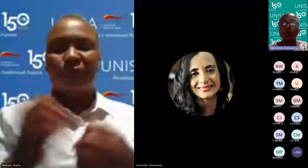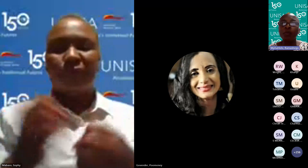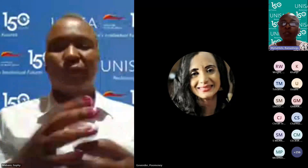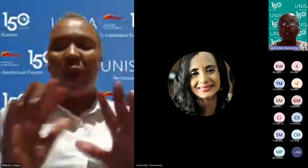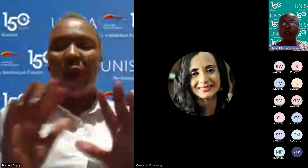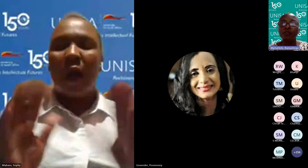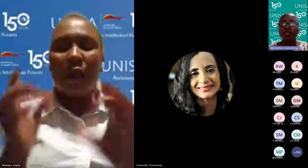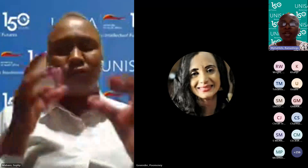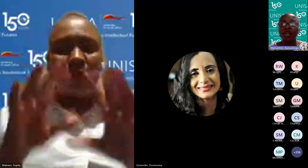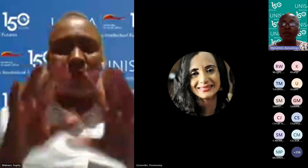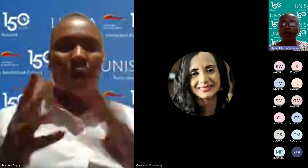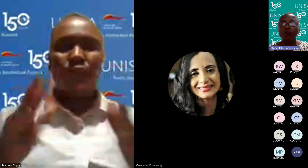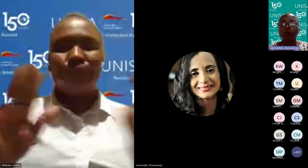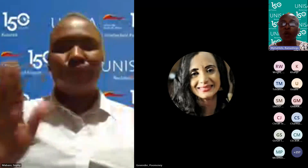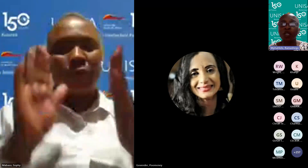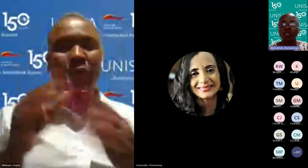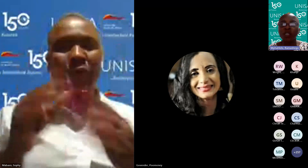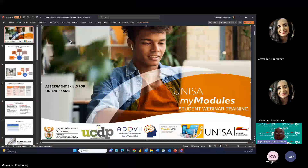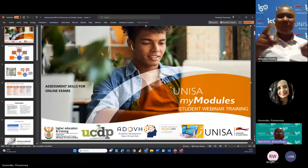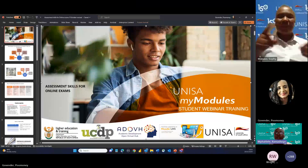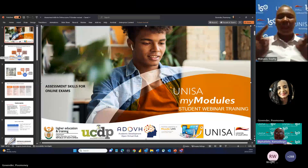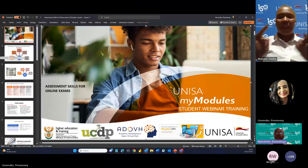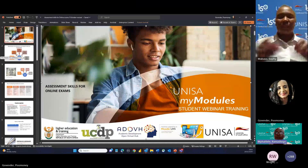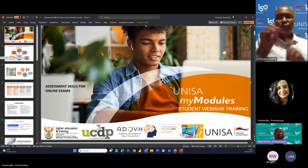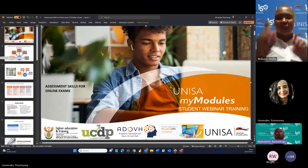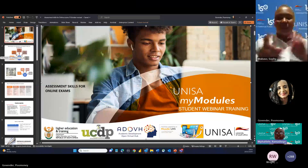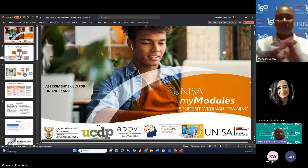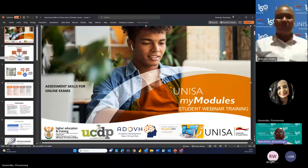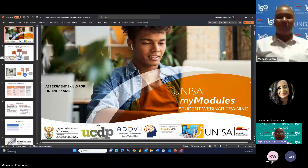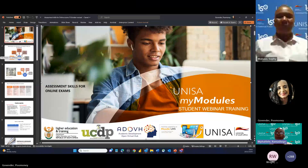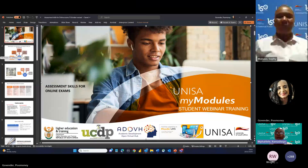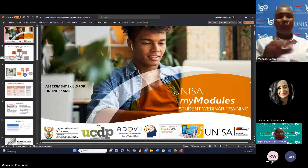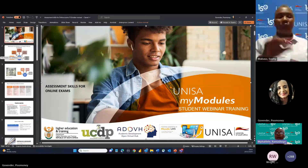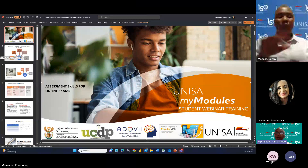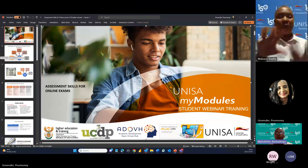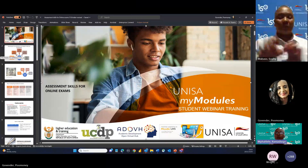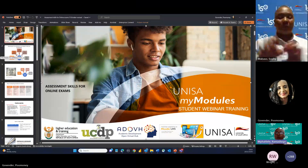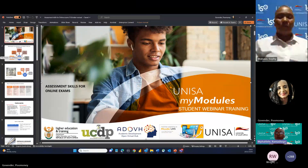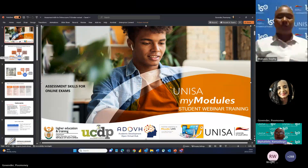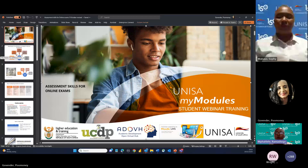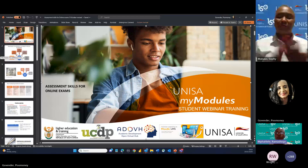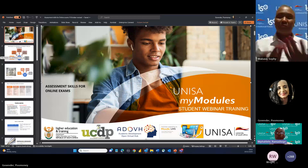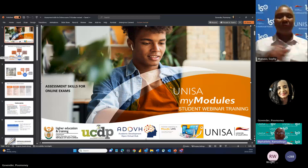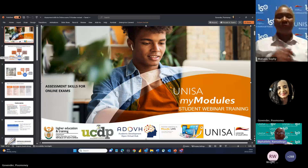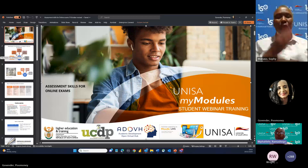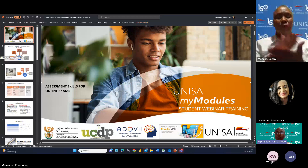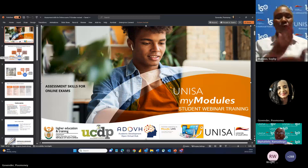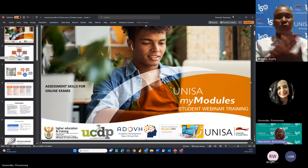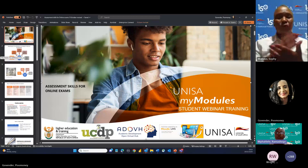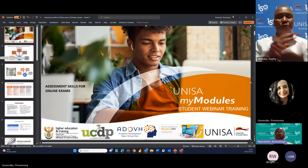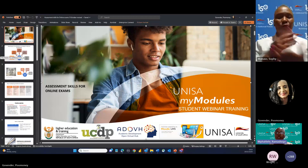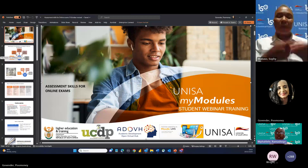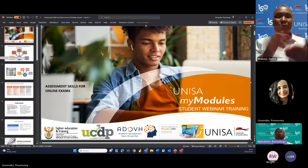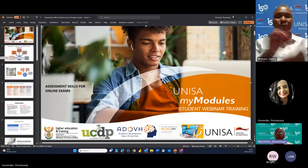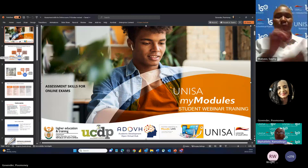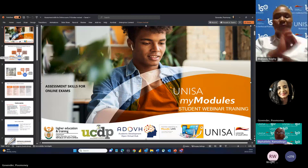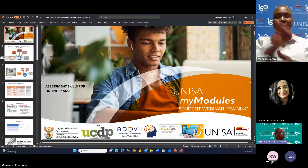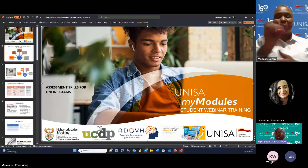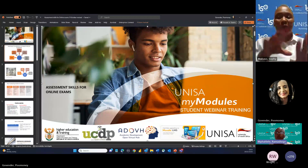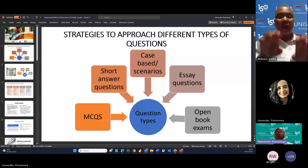how to approach different types of questions in your exam. I'm sure when you are preparing for your